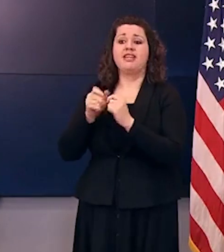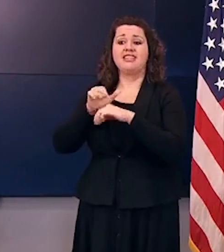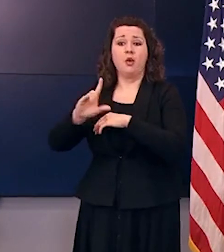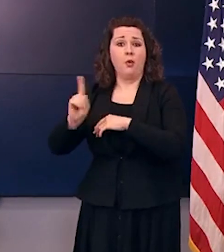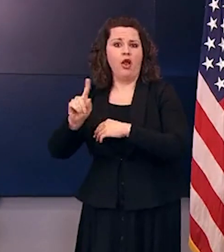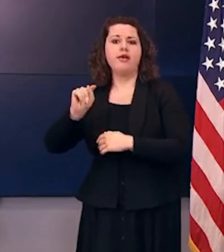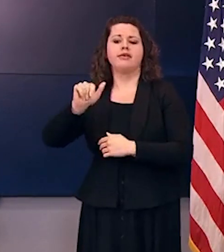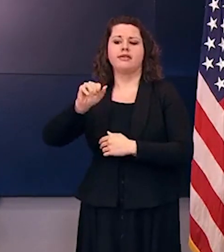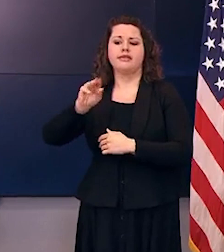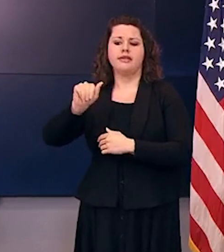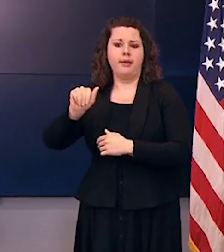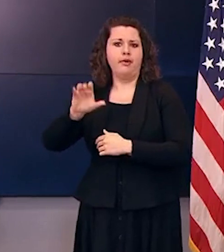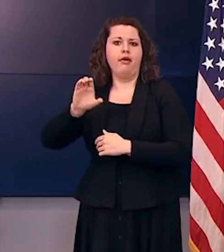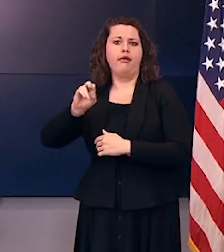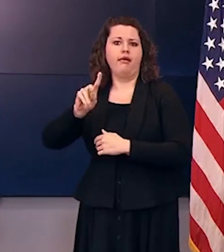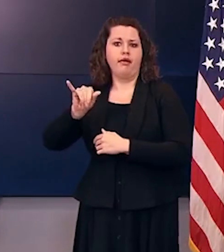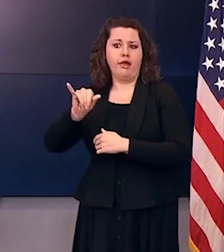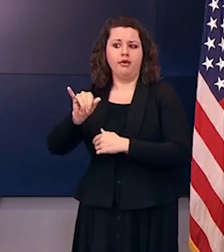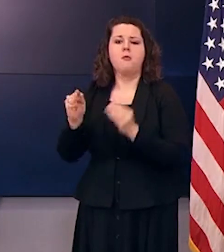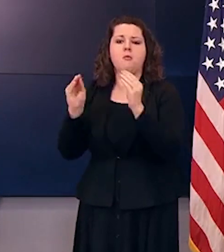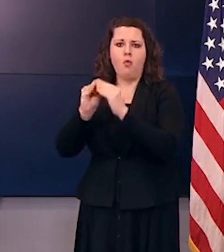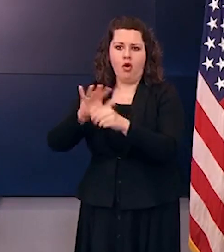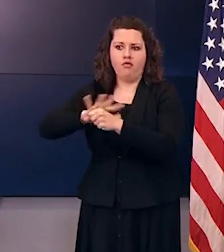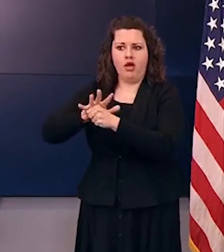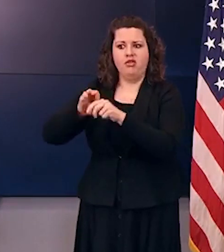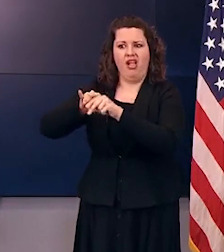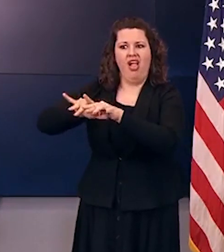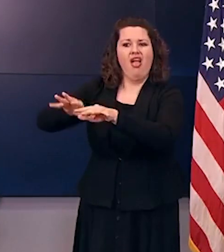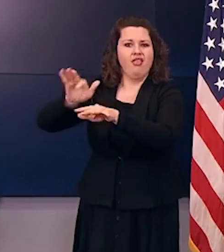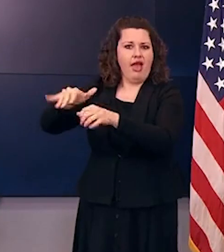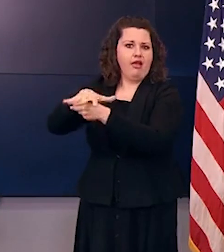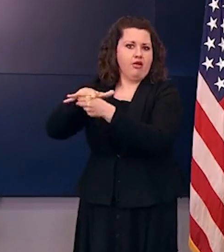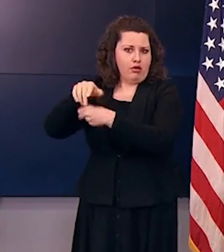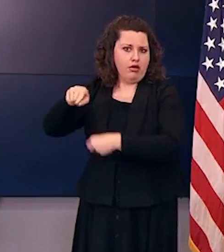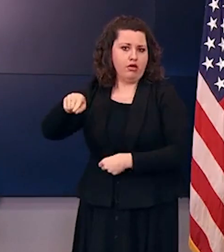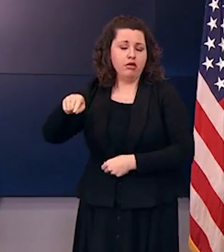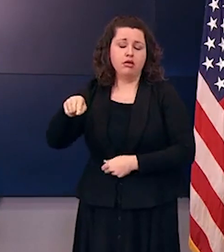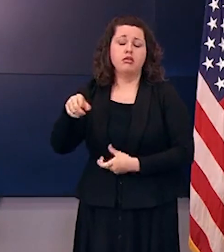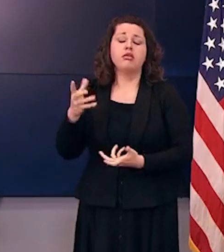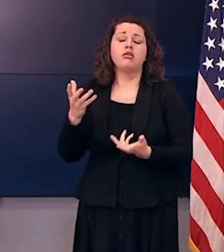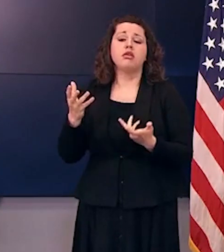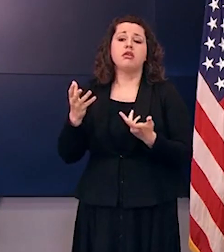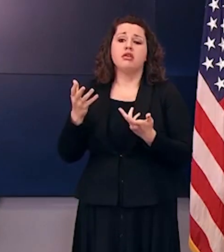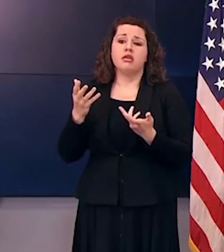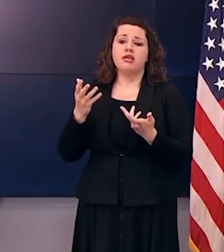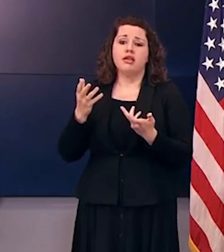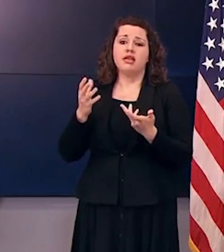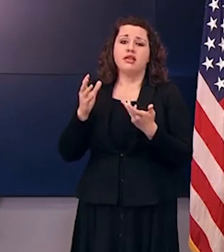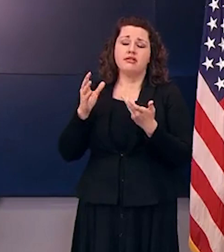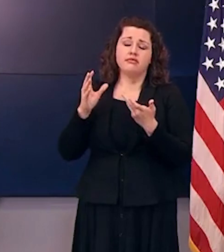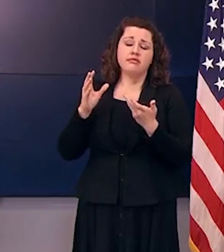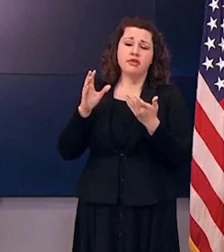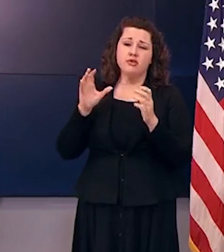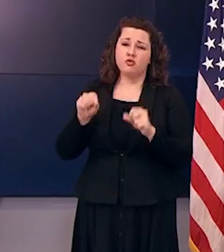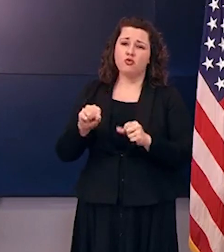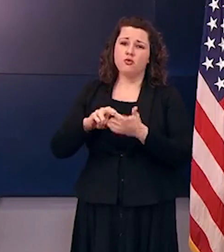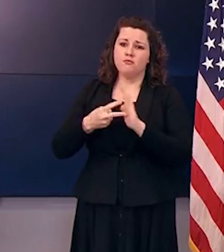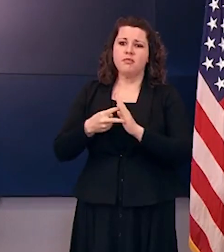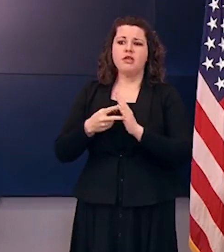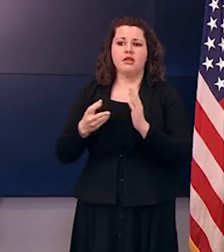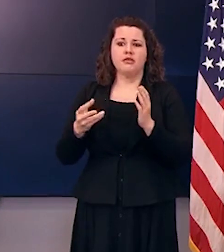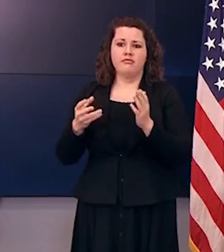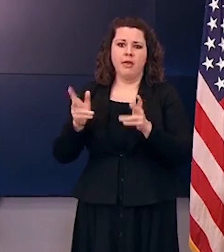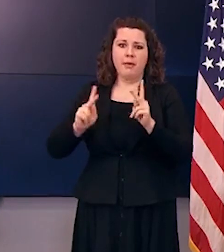County, where increased virus activity is in the area, and it could increase the risk of exposure